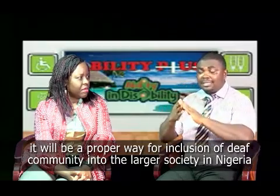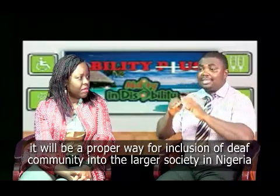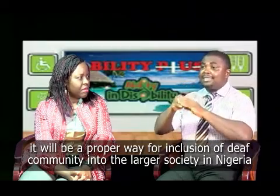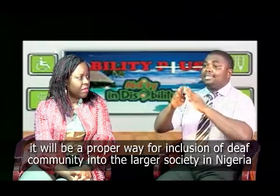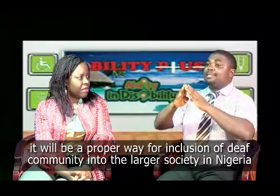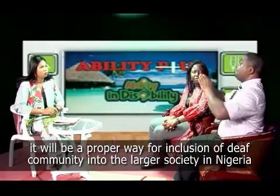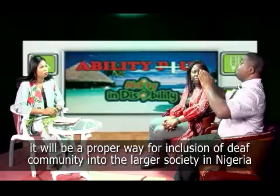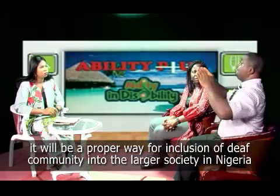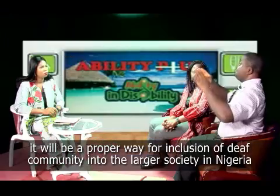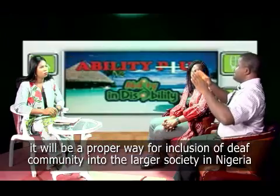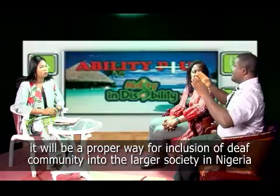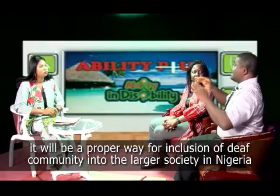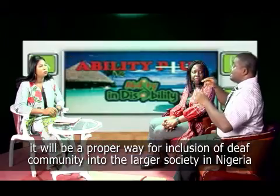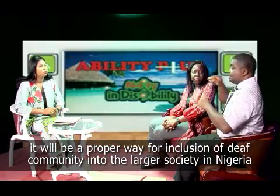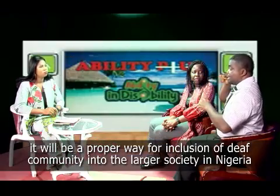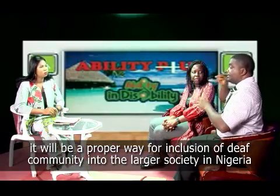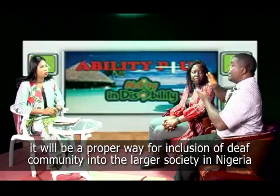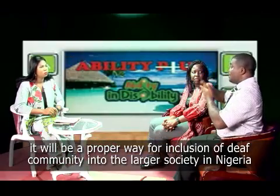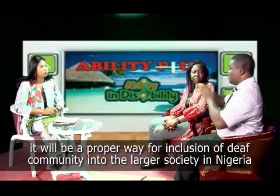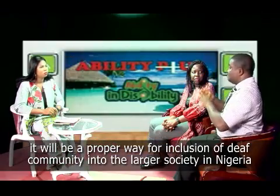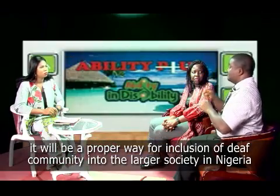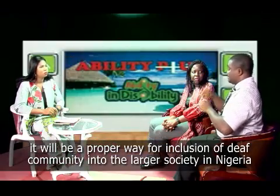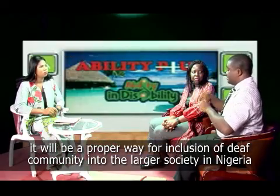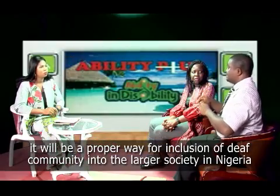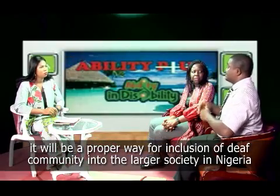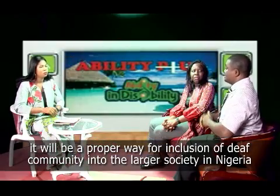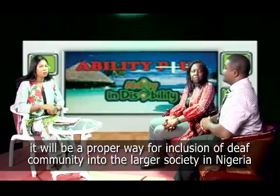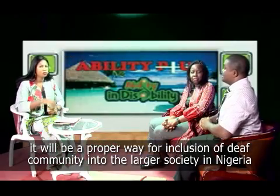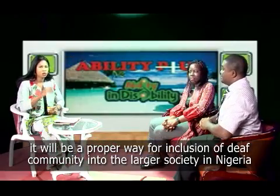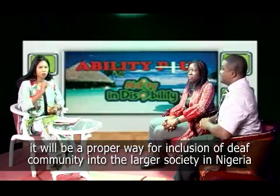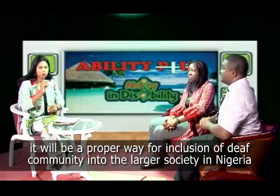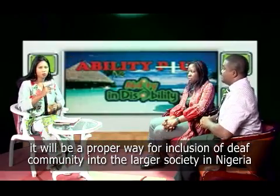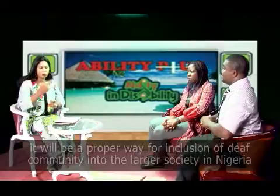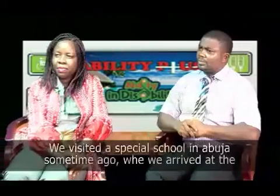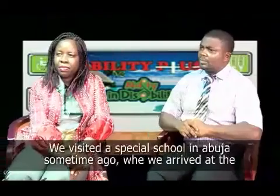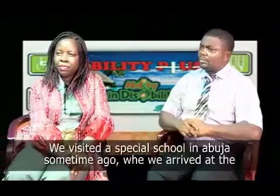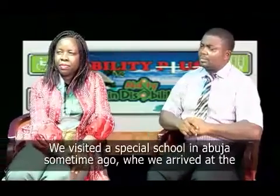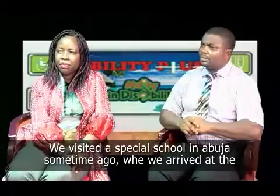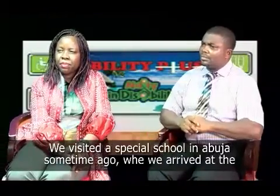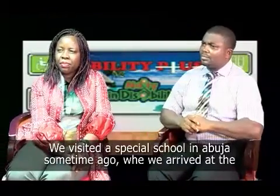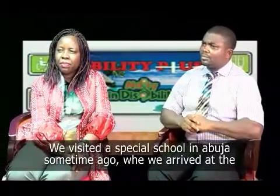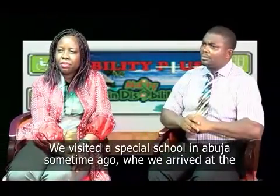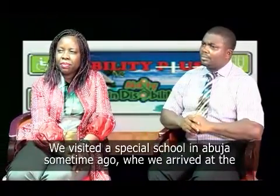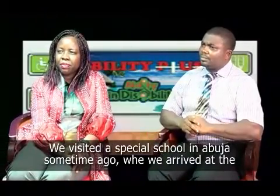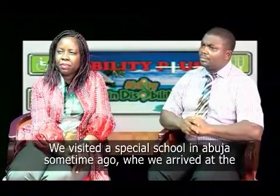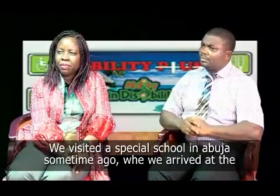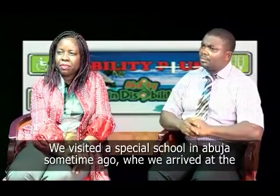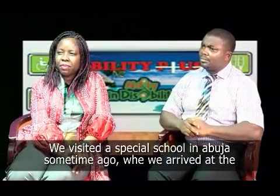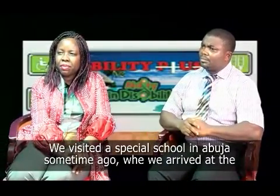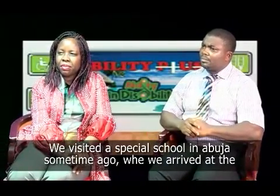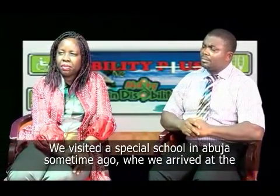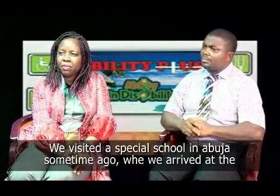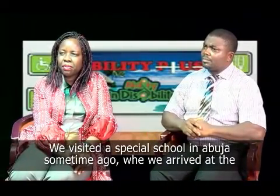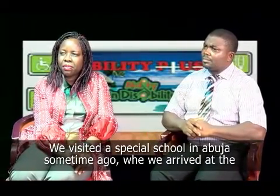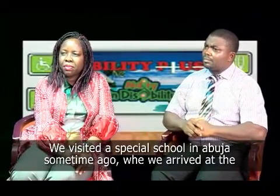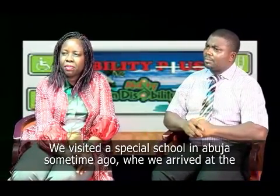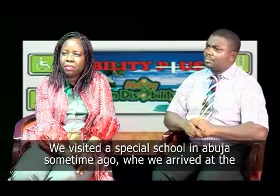deaf community into the larger society in Nigeria. Cool, in Abuja some time ago, when we arrived at the